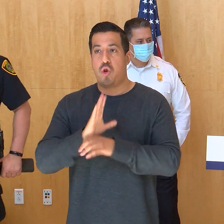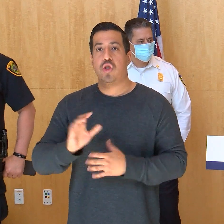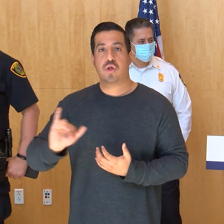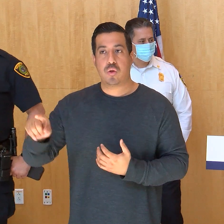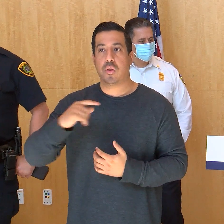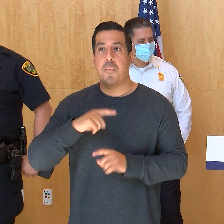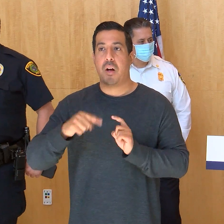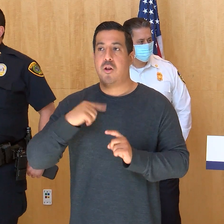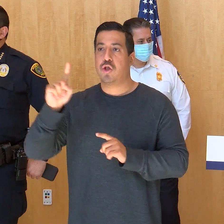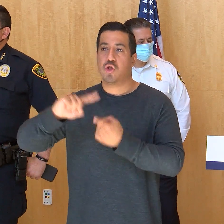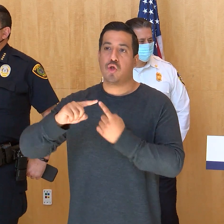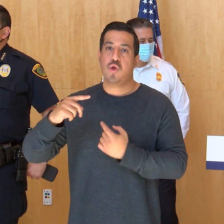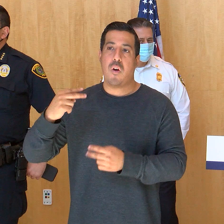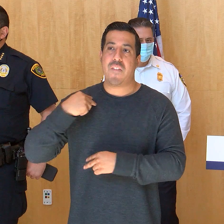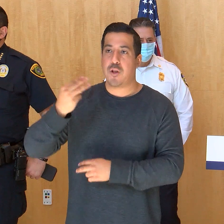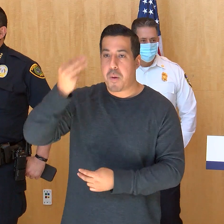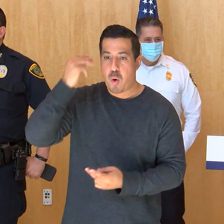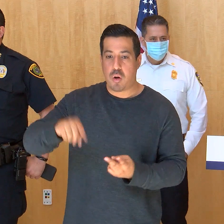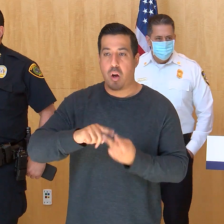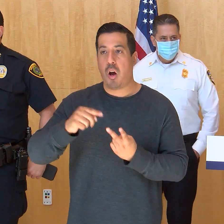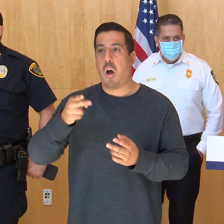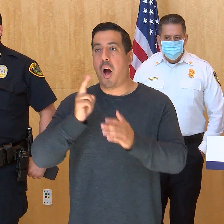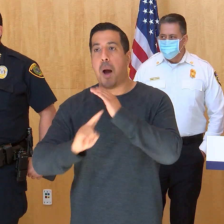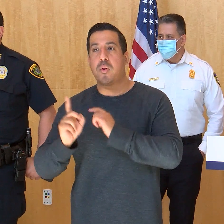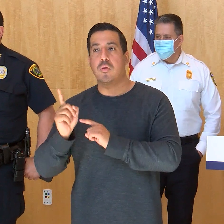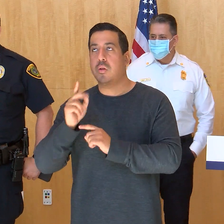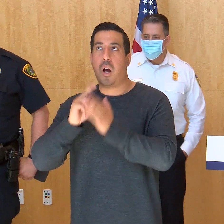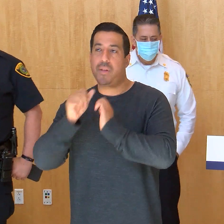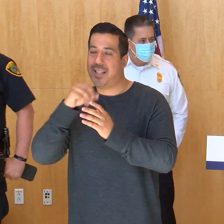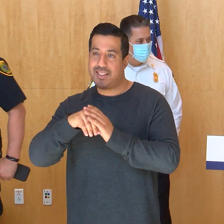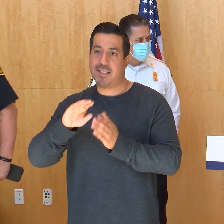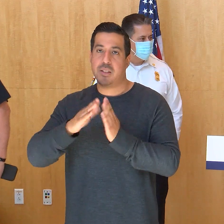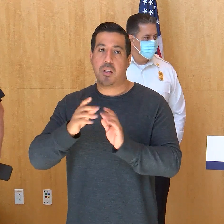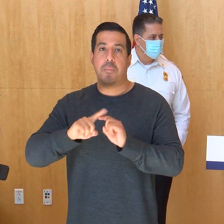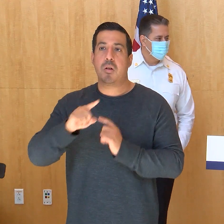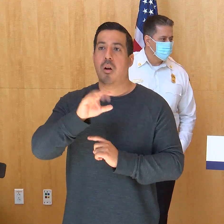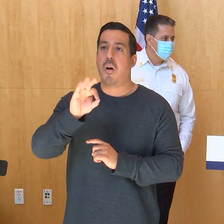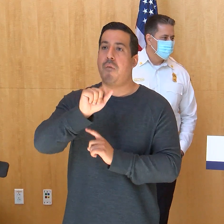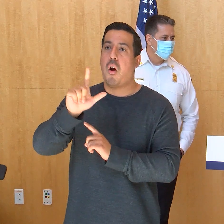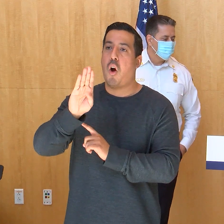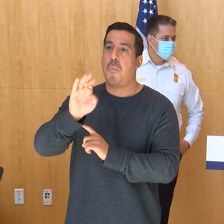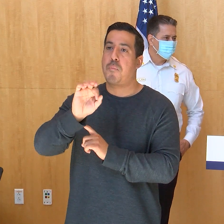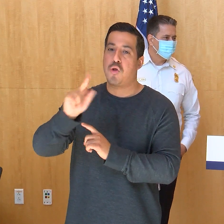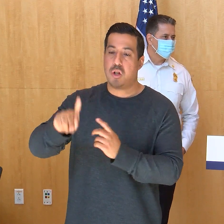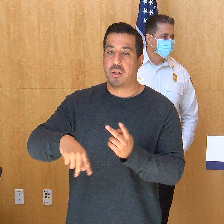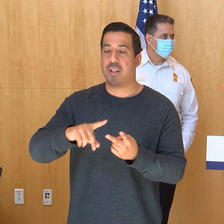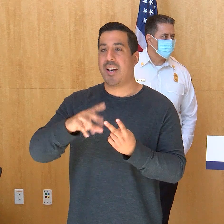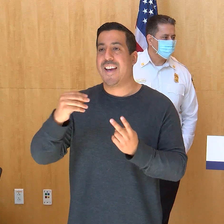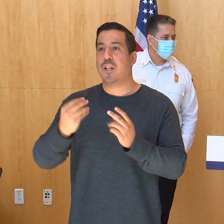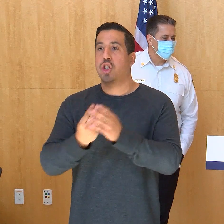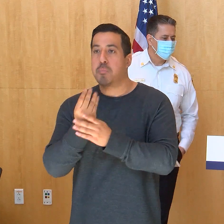go from Veterans Memorial to Humble to, well, Humble's not in the city, but to Fallbrook and Spring, all the way over